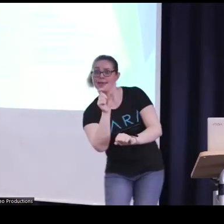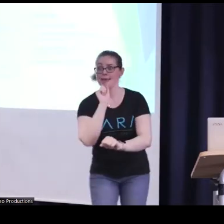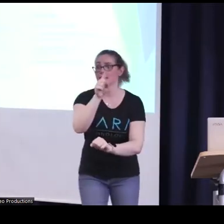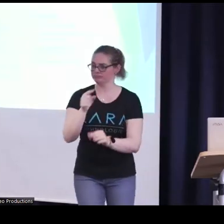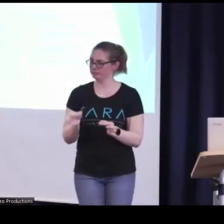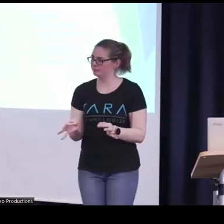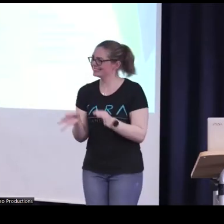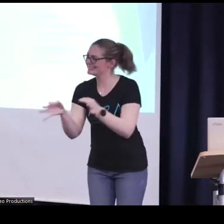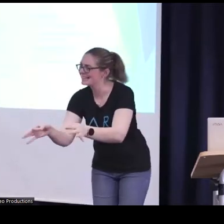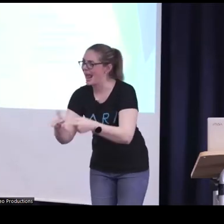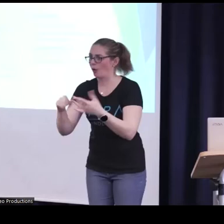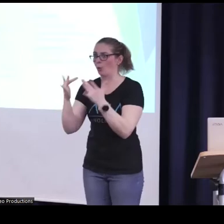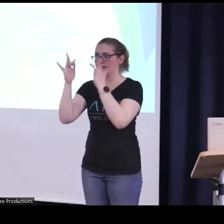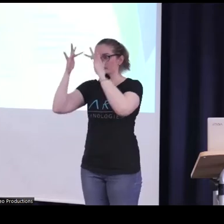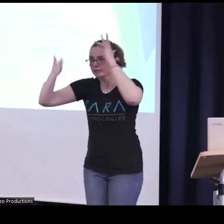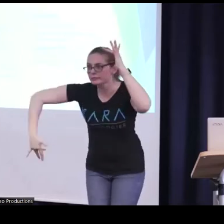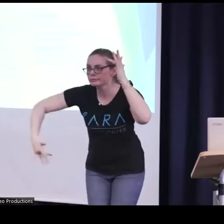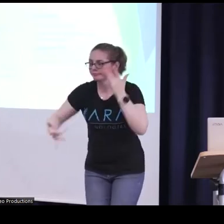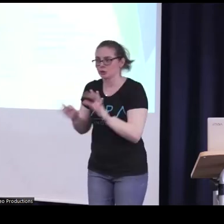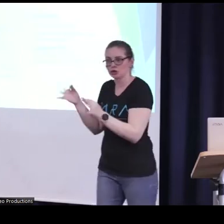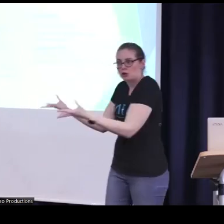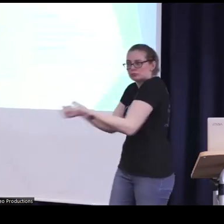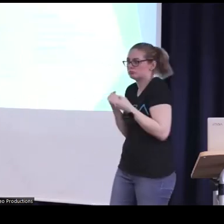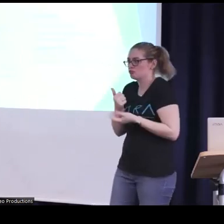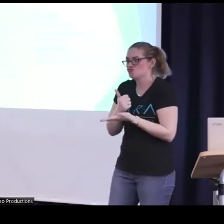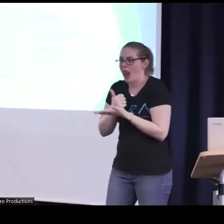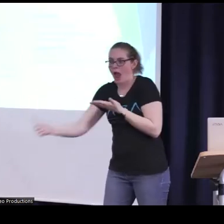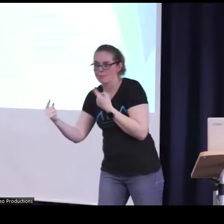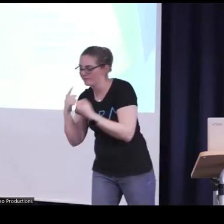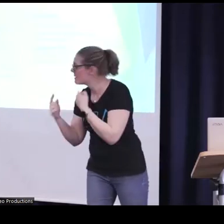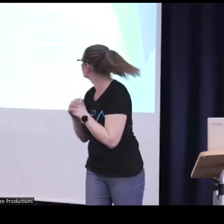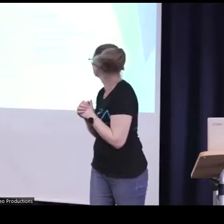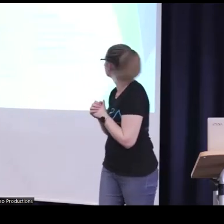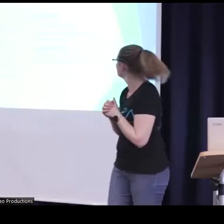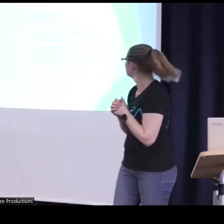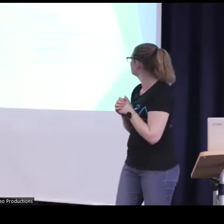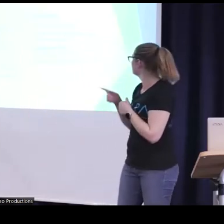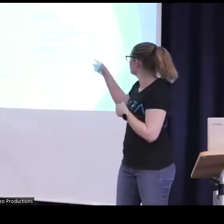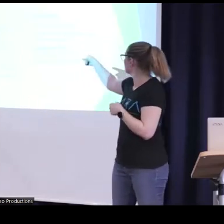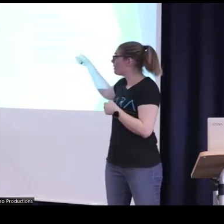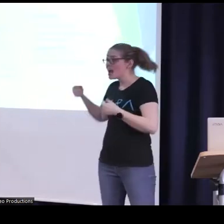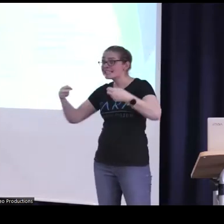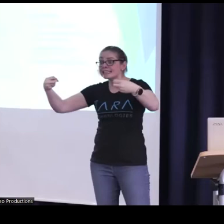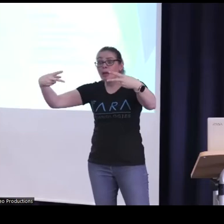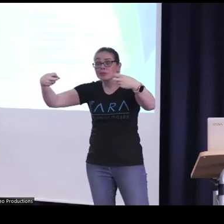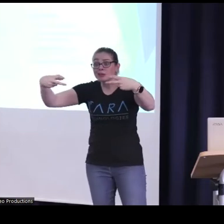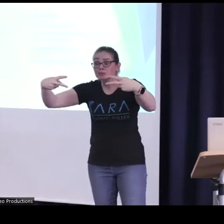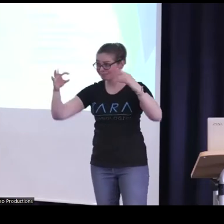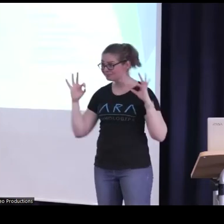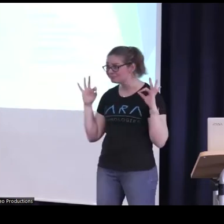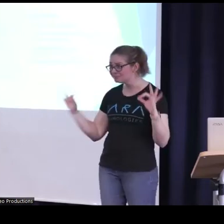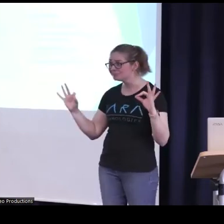So friends and family might send messages, but that's delayed. And if you don't have any service, it's not reliable to receive information that way.